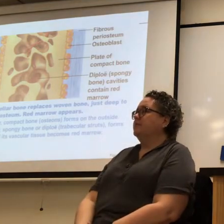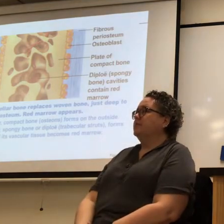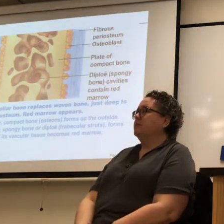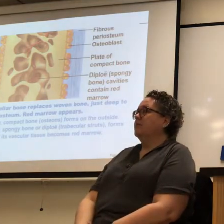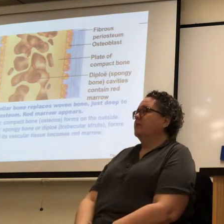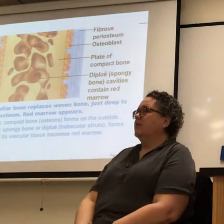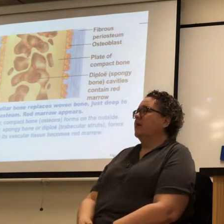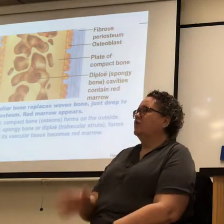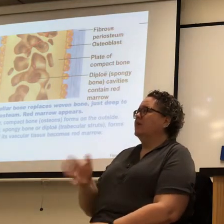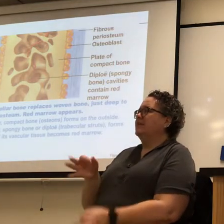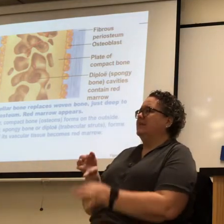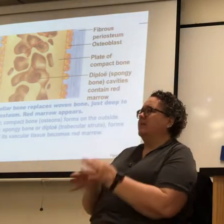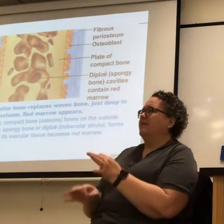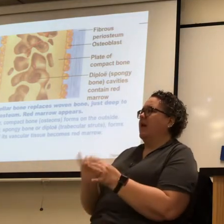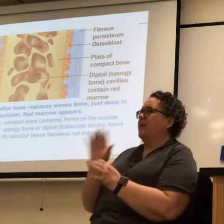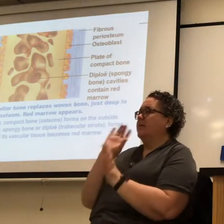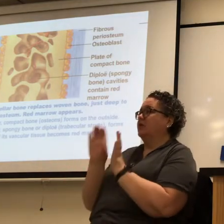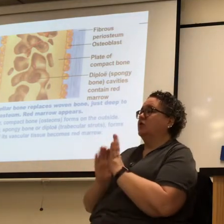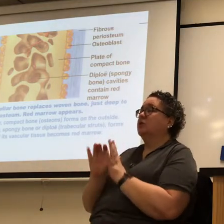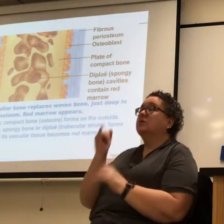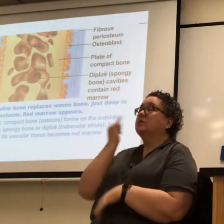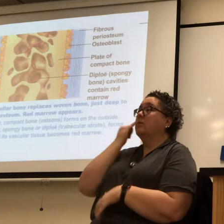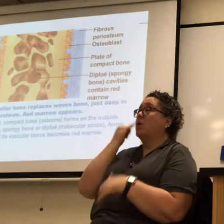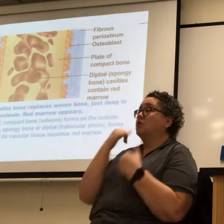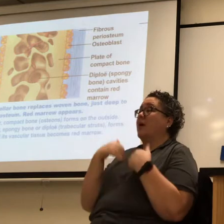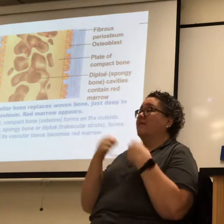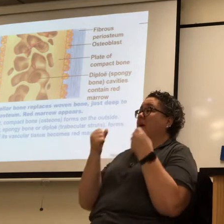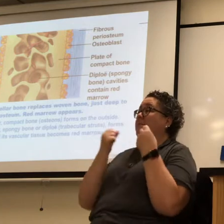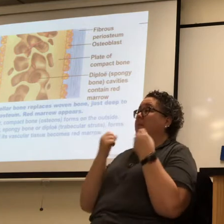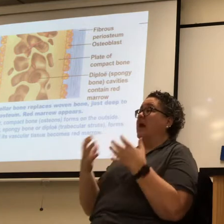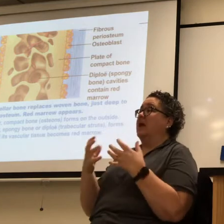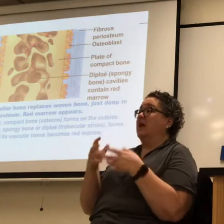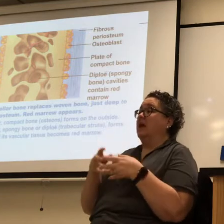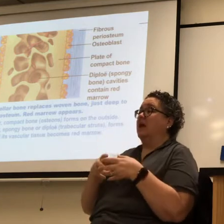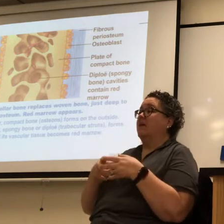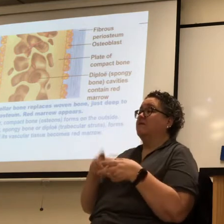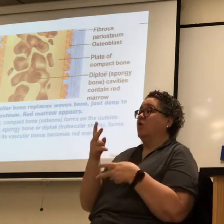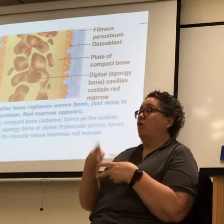kind of simplify that picture. Let's say you have many vertical columns